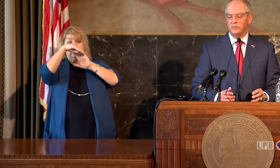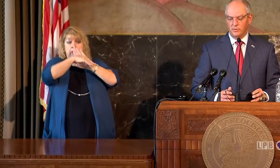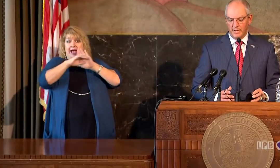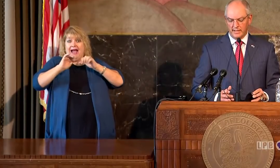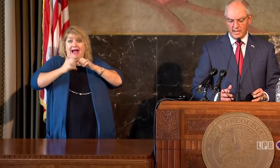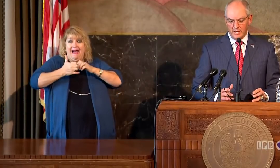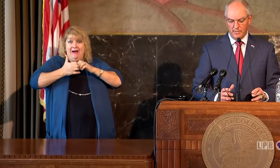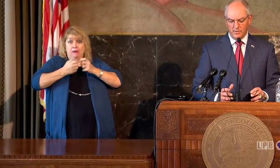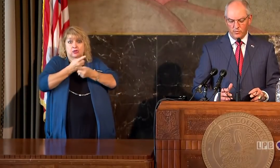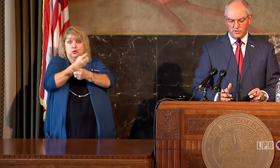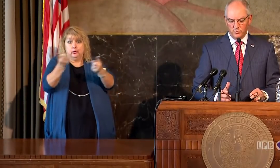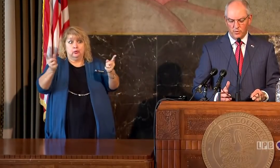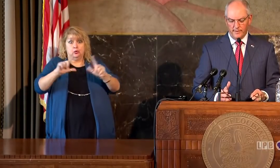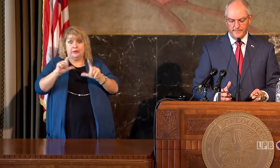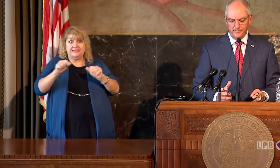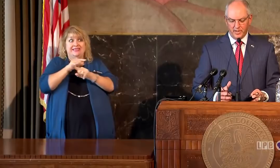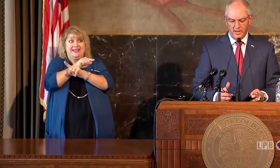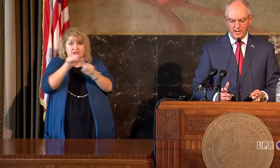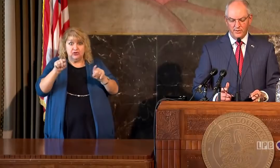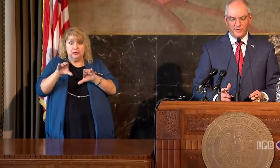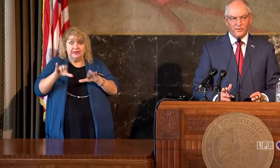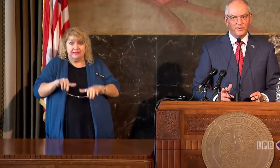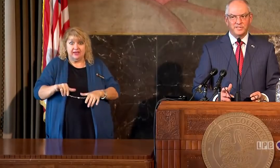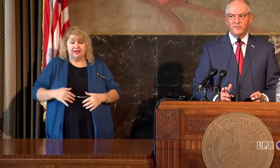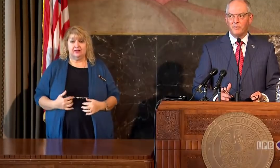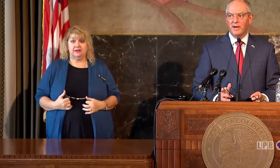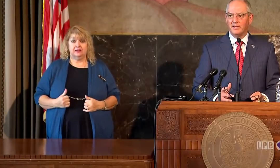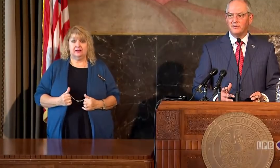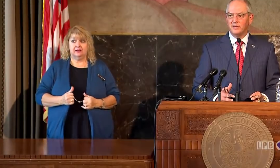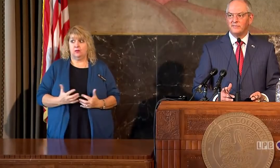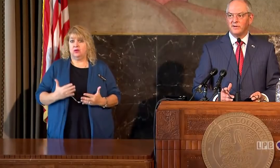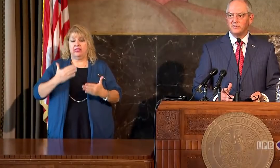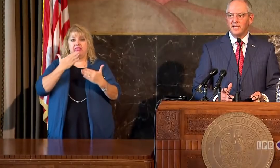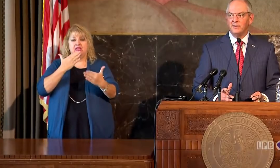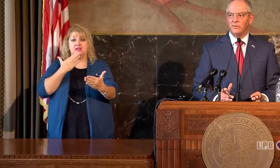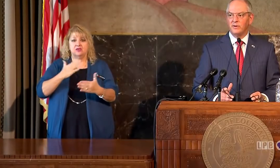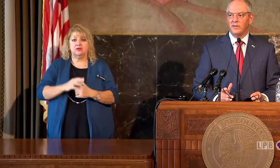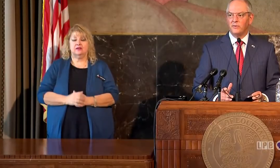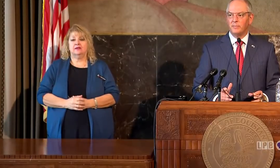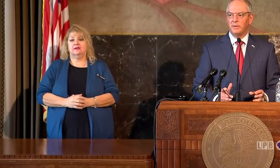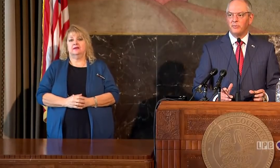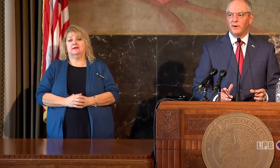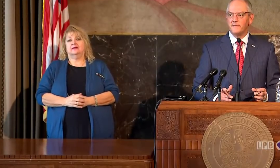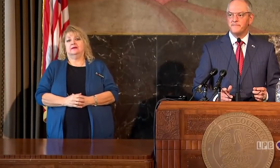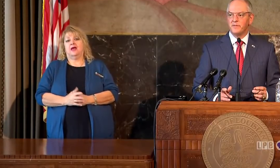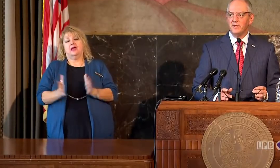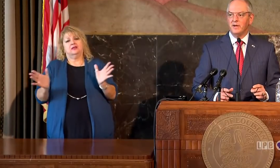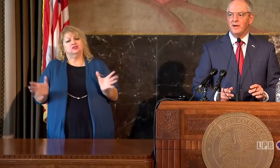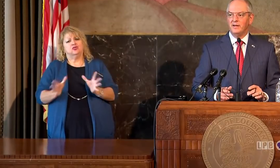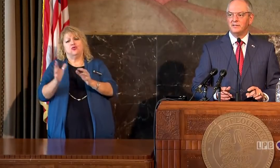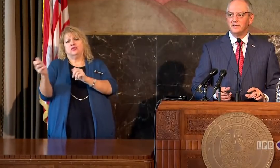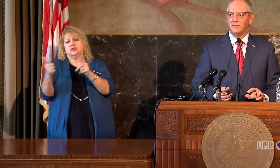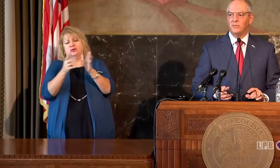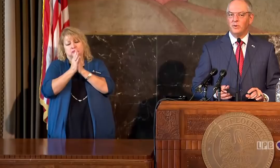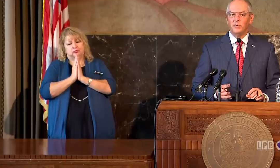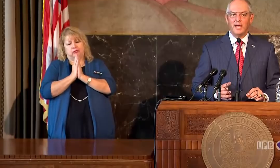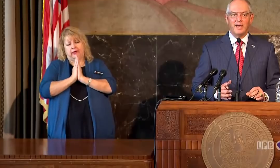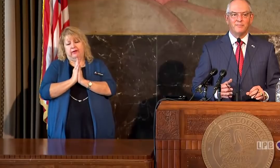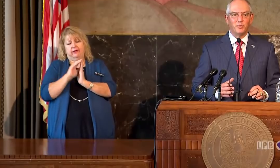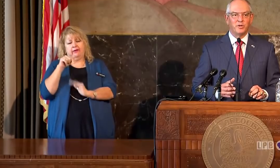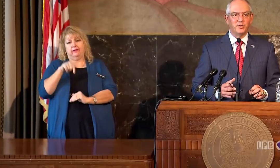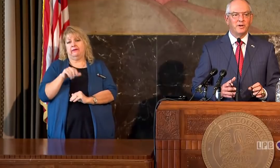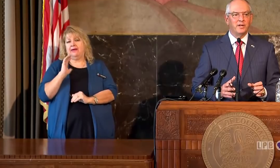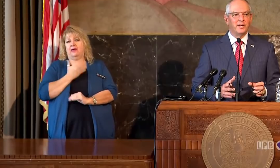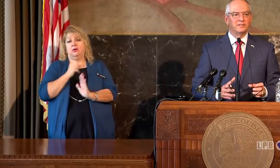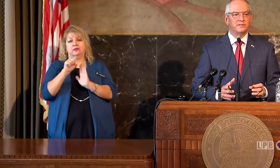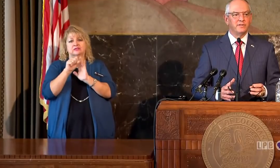want to make that comment once more. And I do encourage everybody to lift our state and one another up in prayer. So that we would